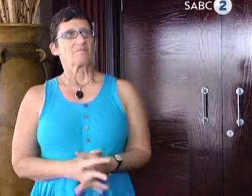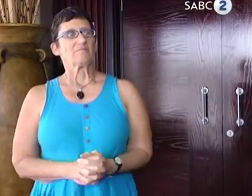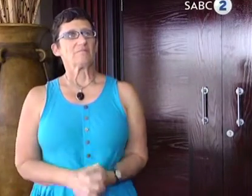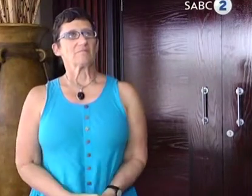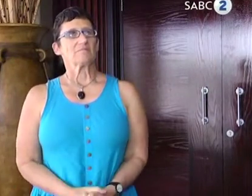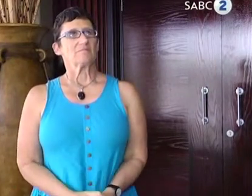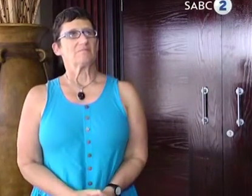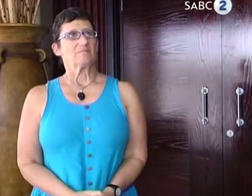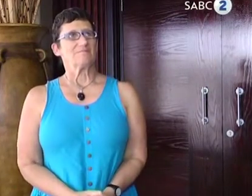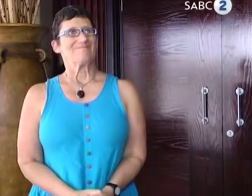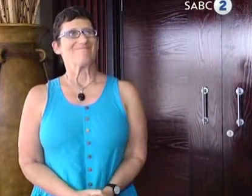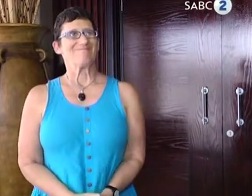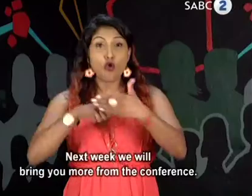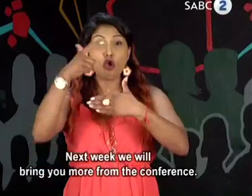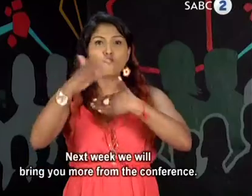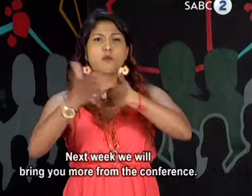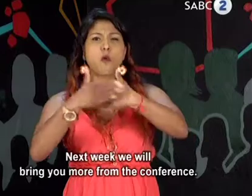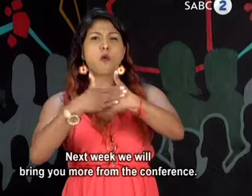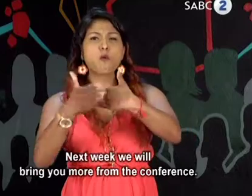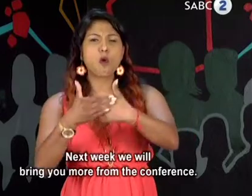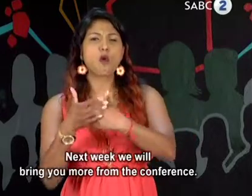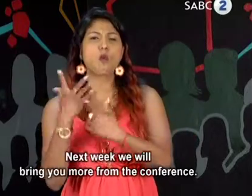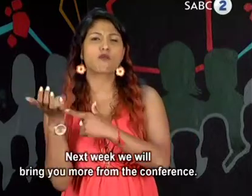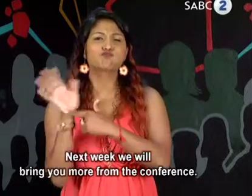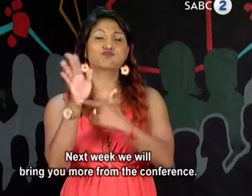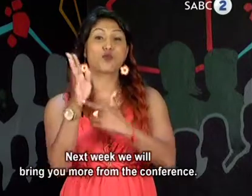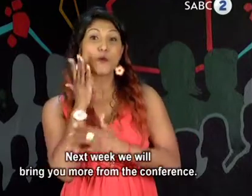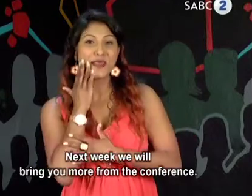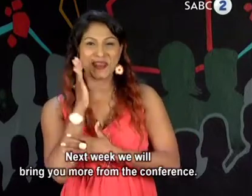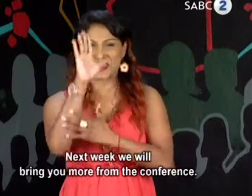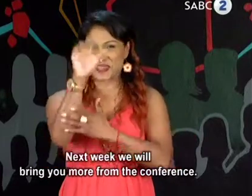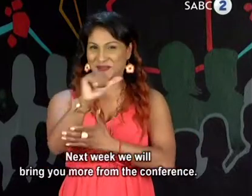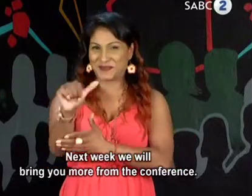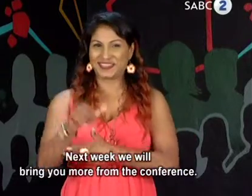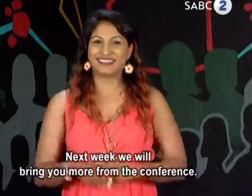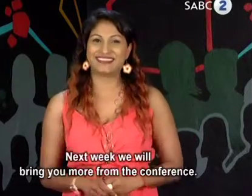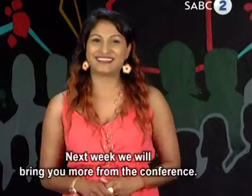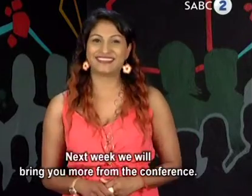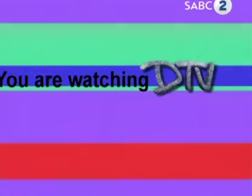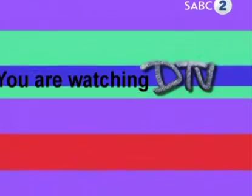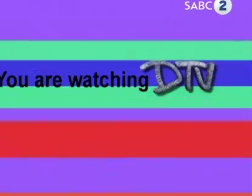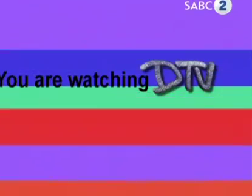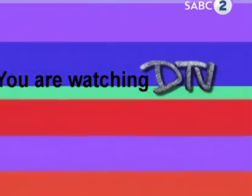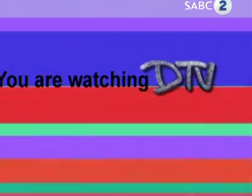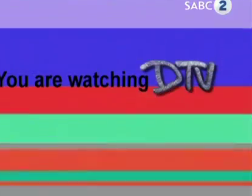Next week, we'll bring you more from the conference.